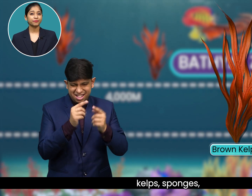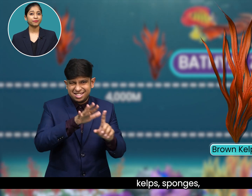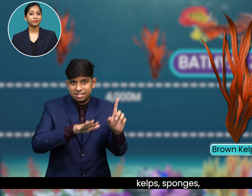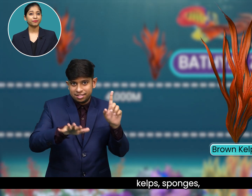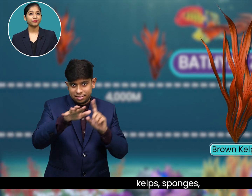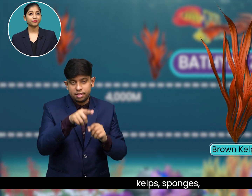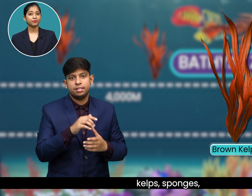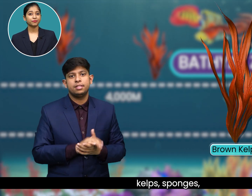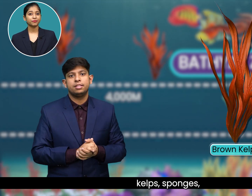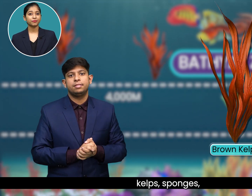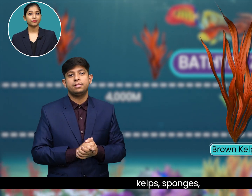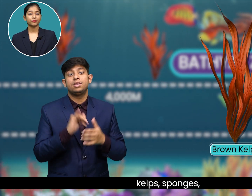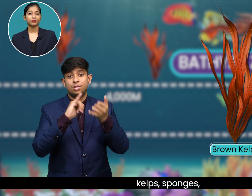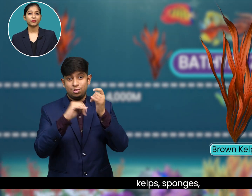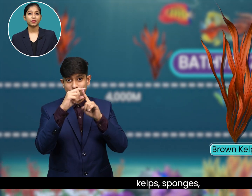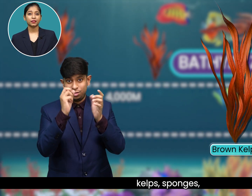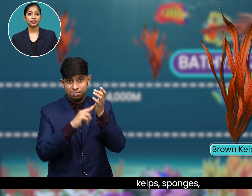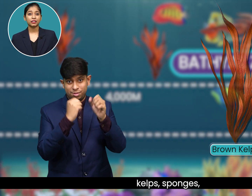kelps,